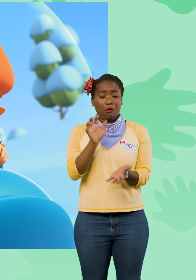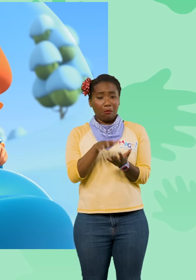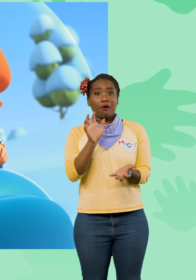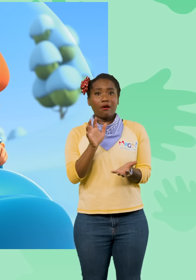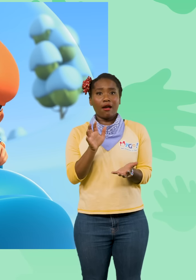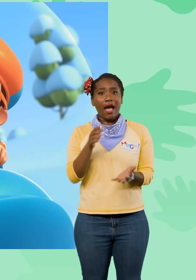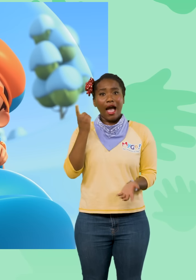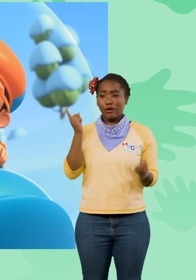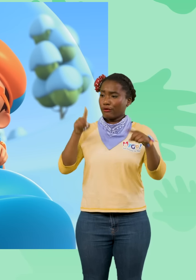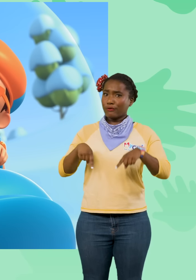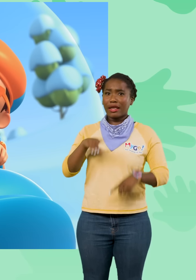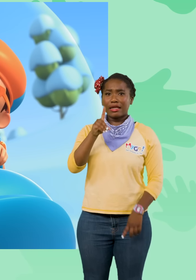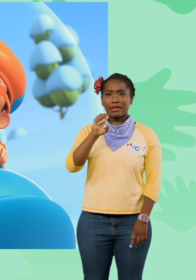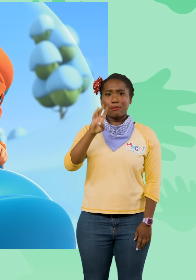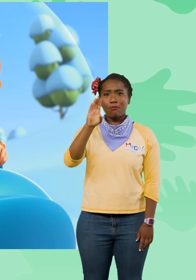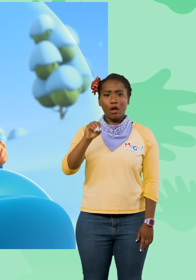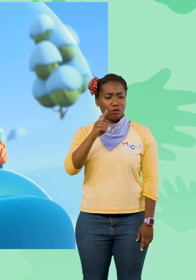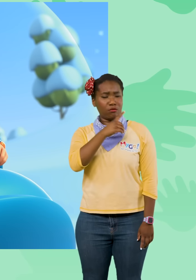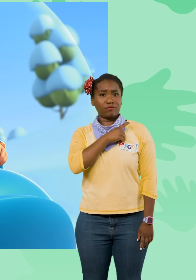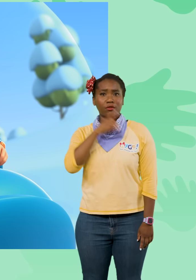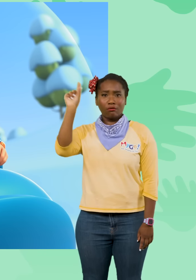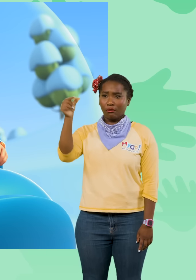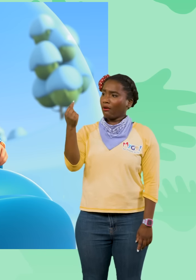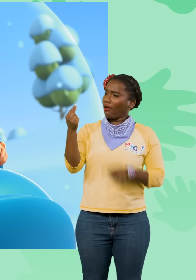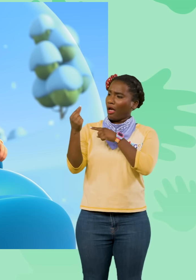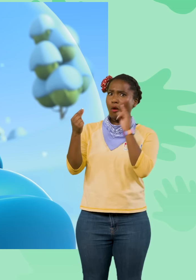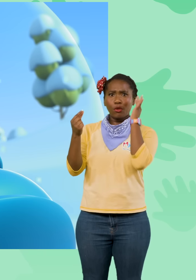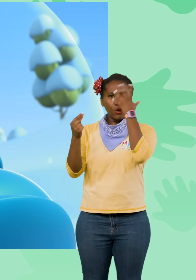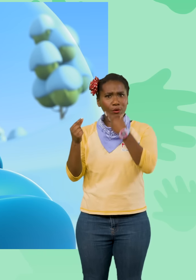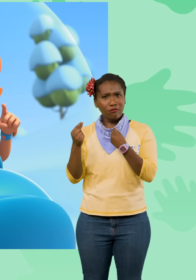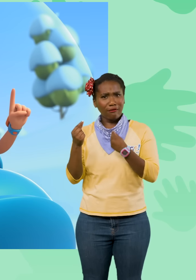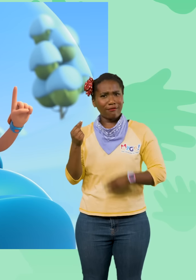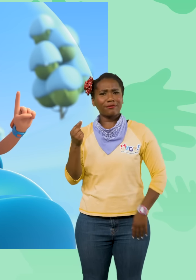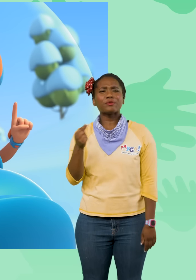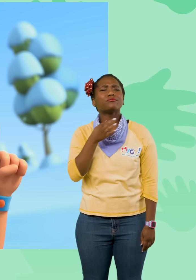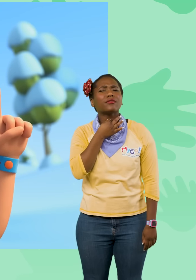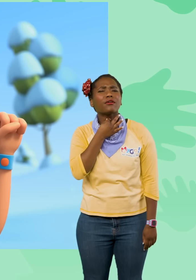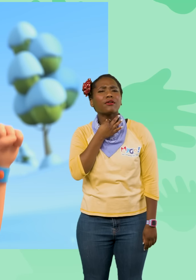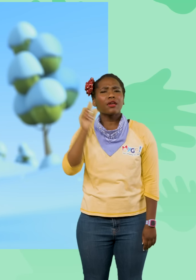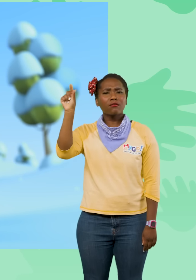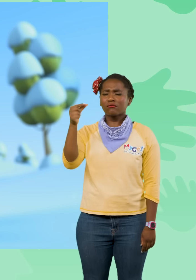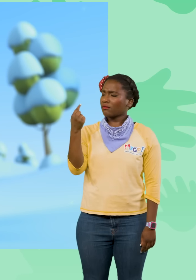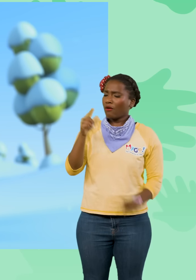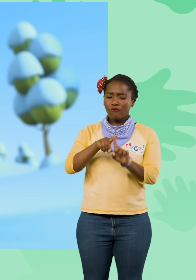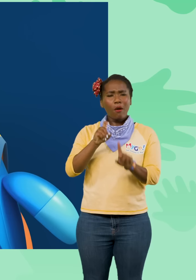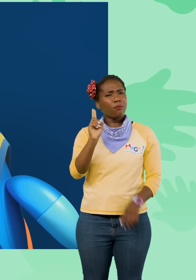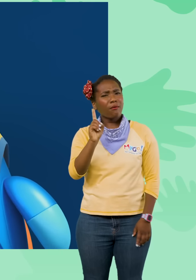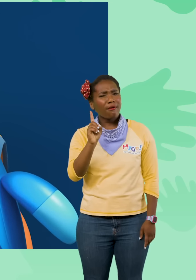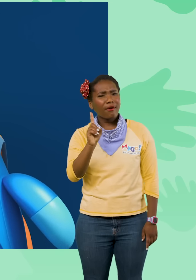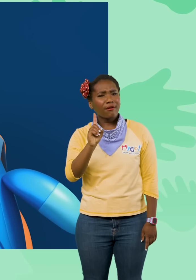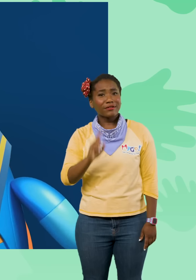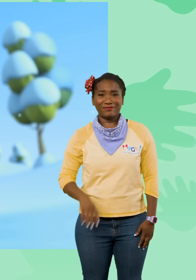Whoa. I agree, Debo. Snowflakes are beautiful. I wonder, how is a snowflake